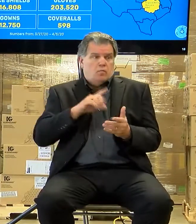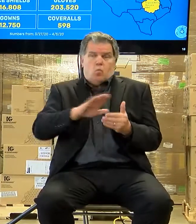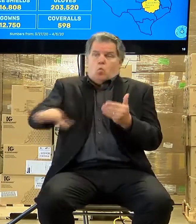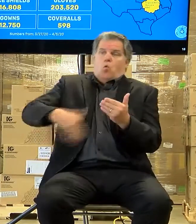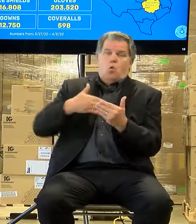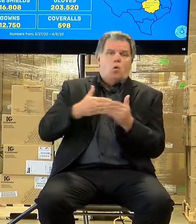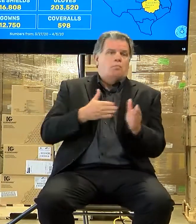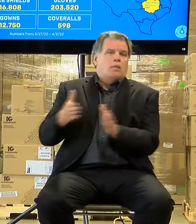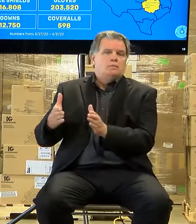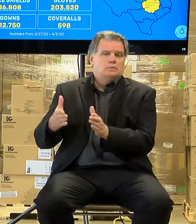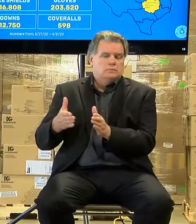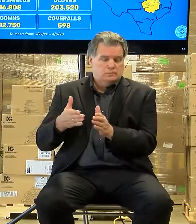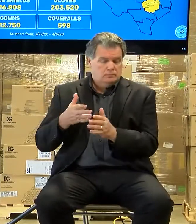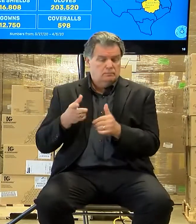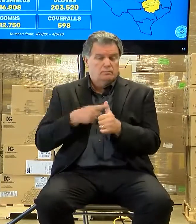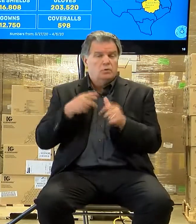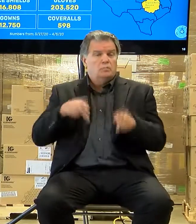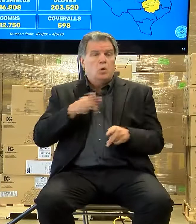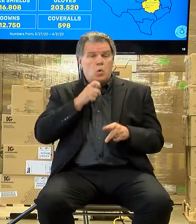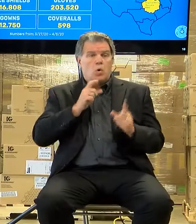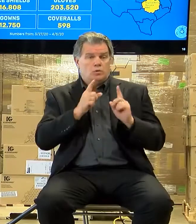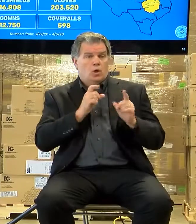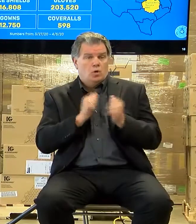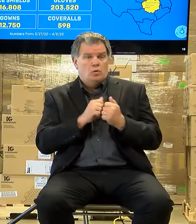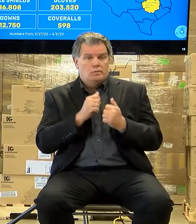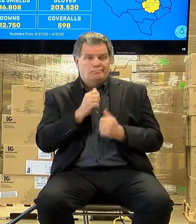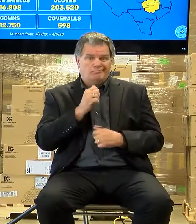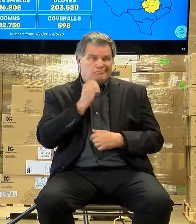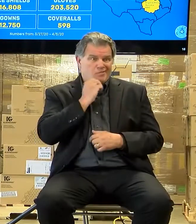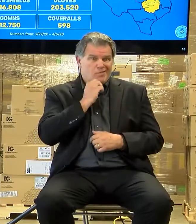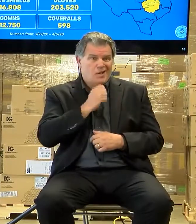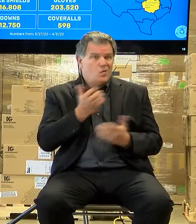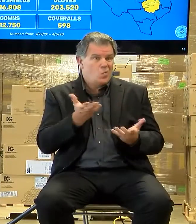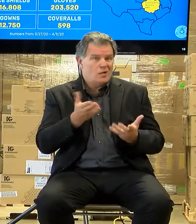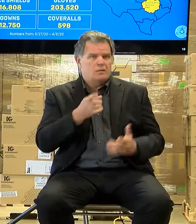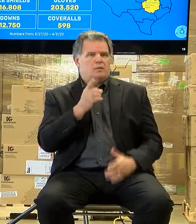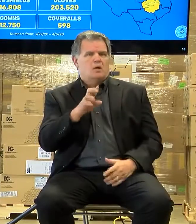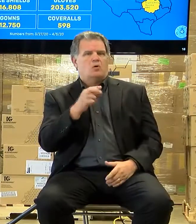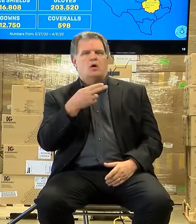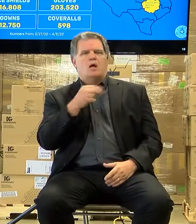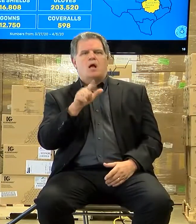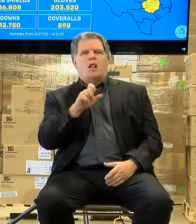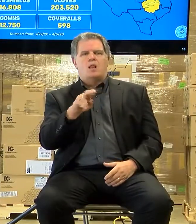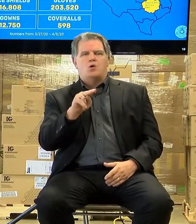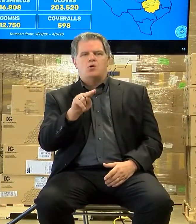The first person I talked to, and a person I talk to pretty much on a daily basis, is Dr. Hellerstedt.